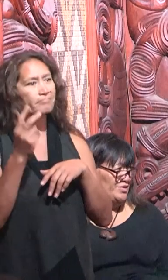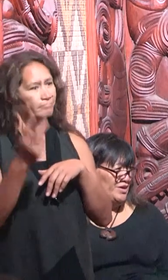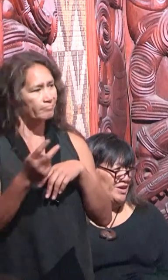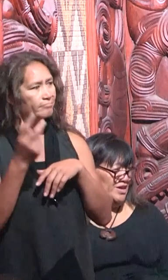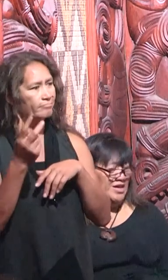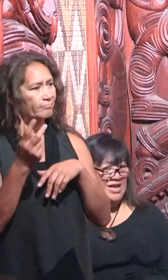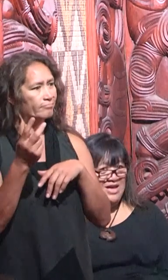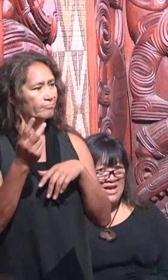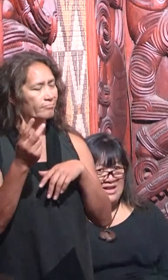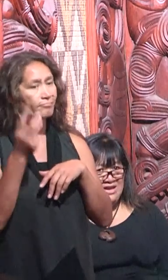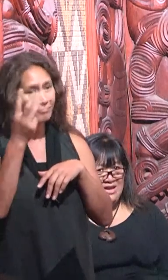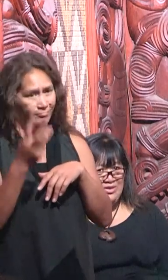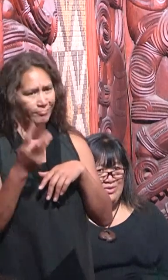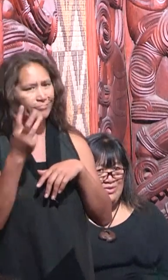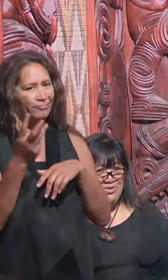Alleluia,